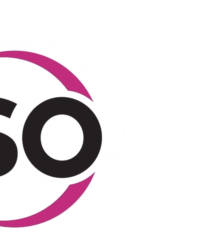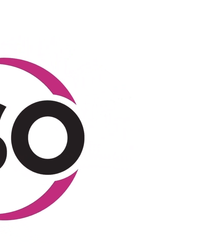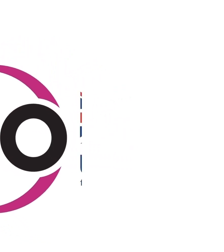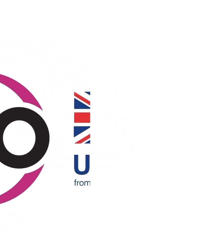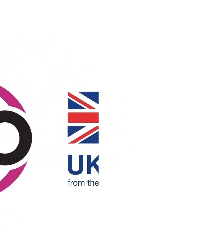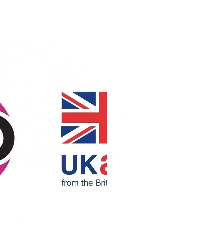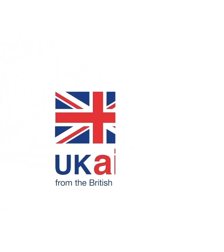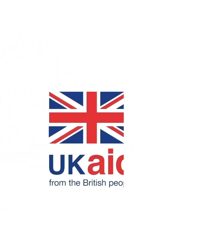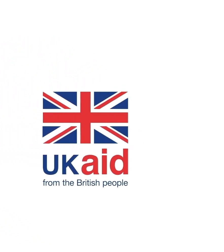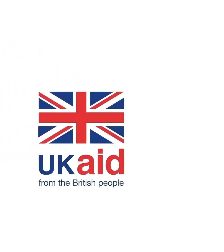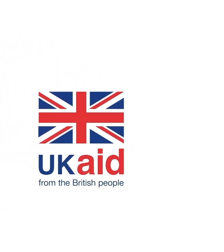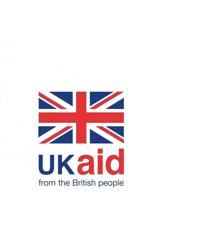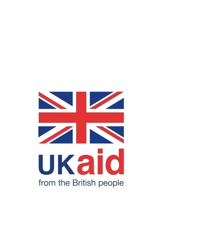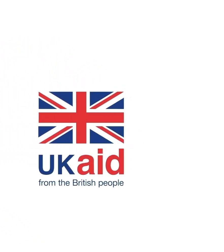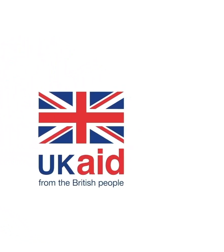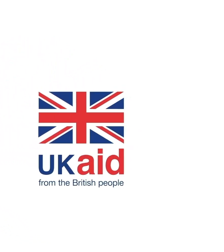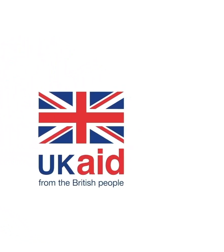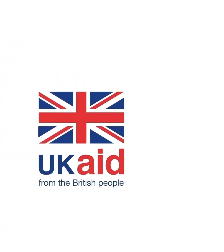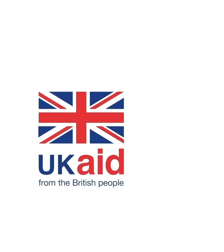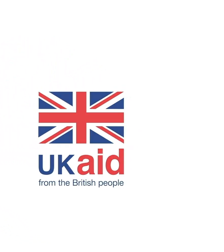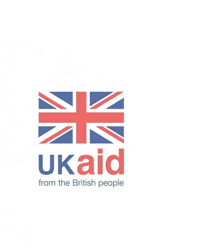VSO UK Aid.